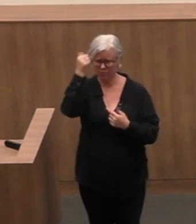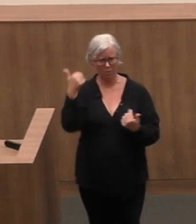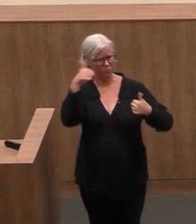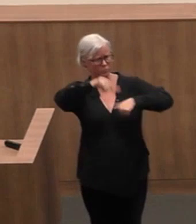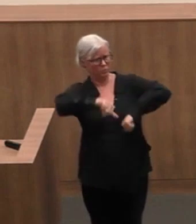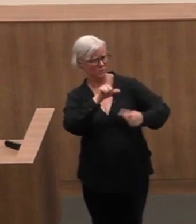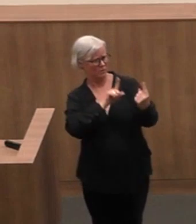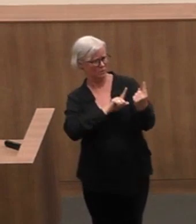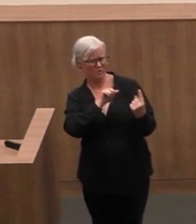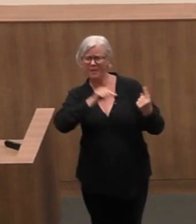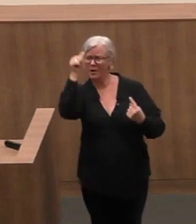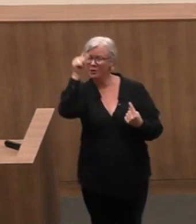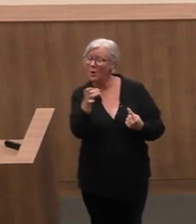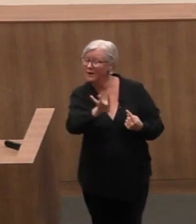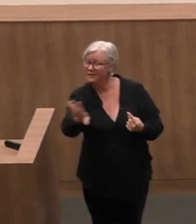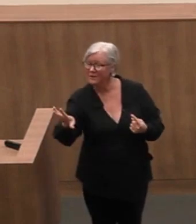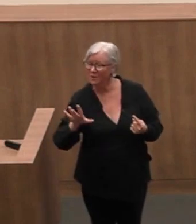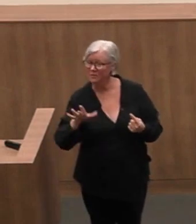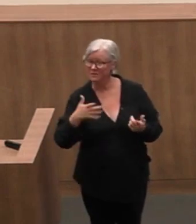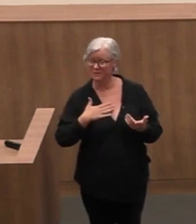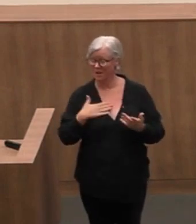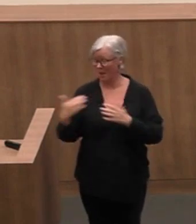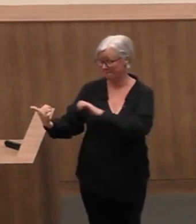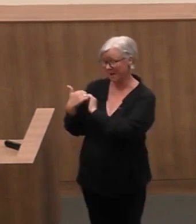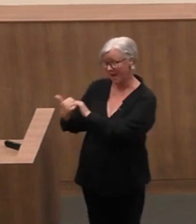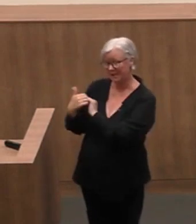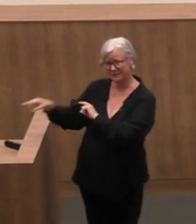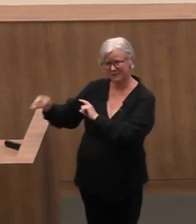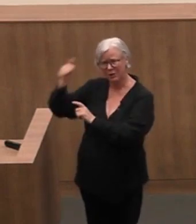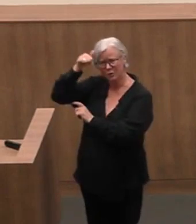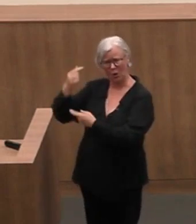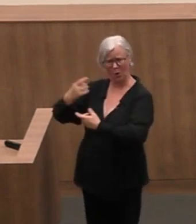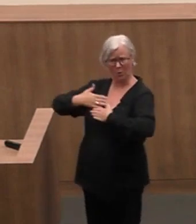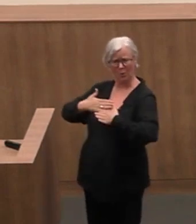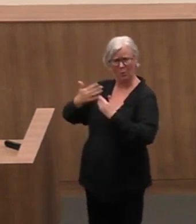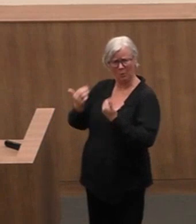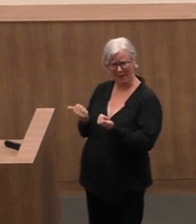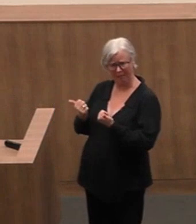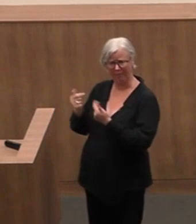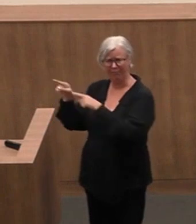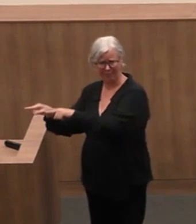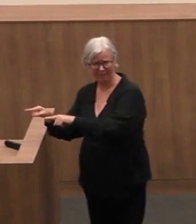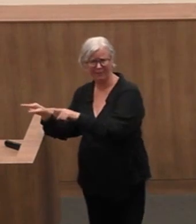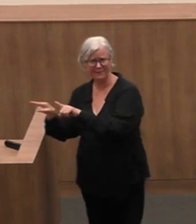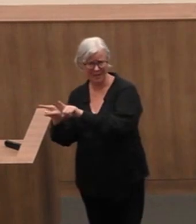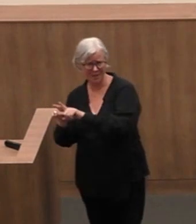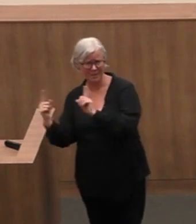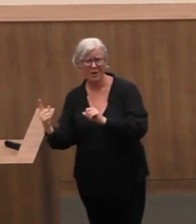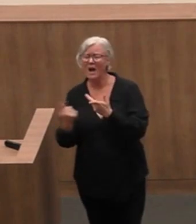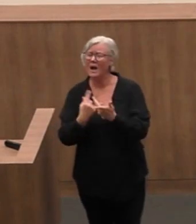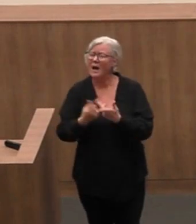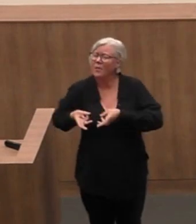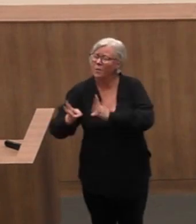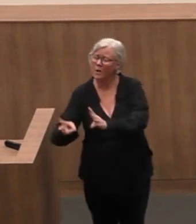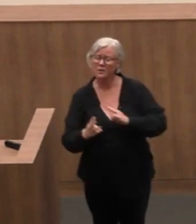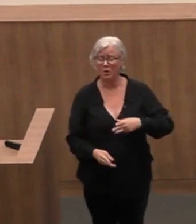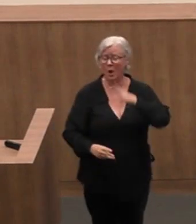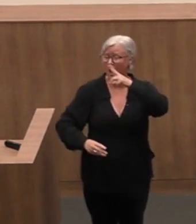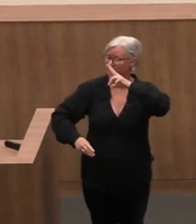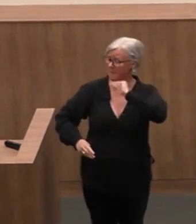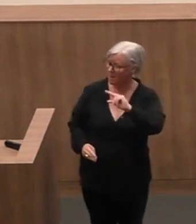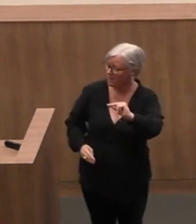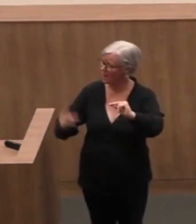about ourselves, and our partners know that about us really well as well. So there's a whole lot of other ways that people are communicating